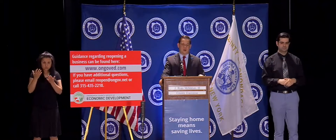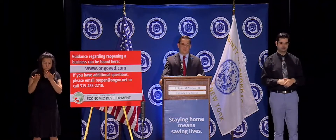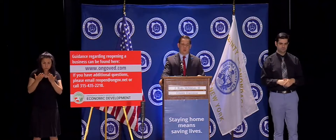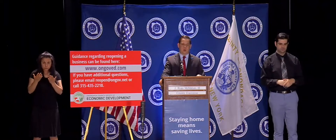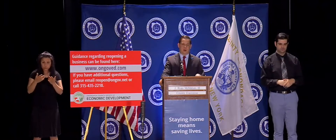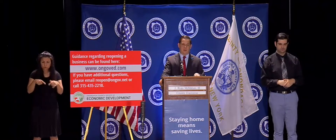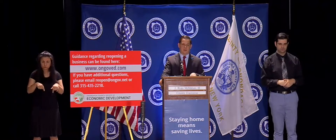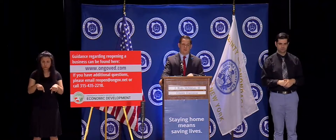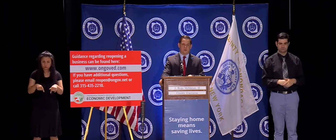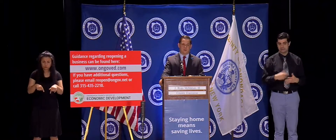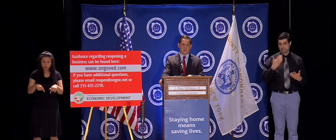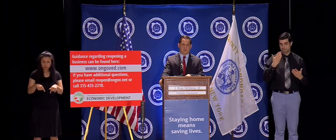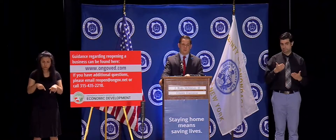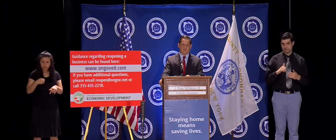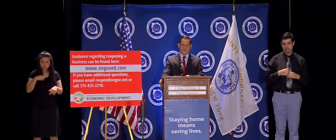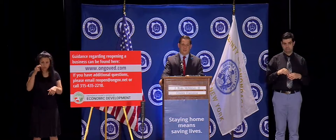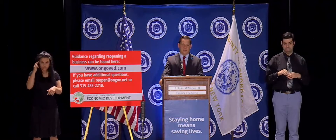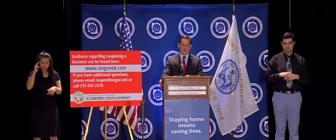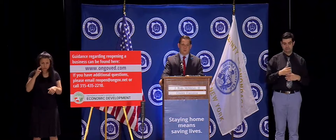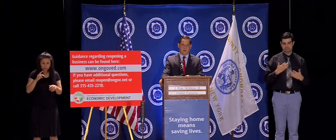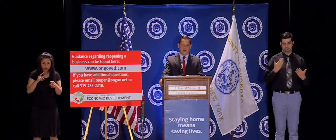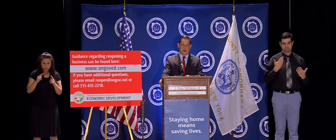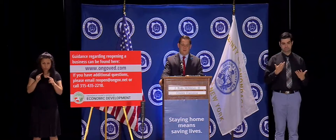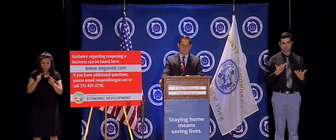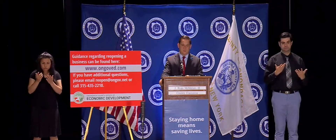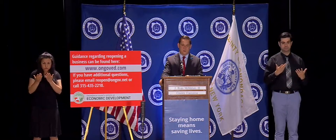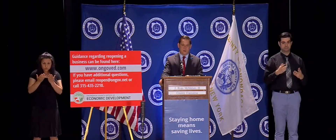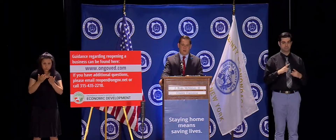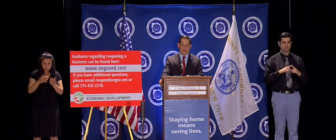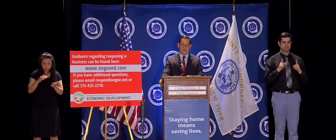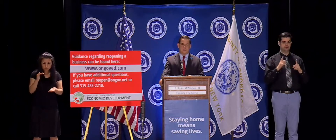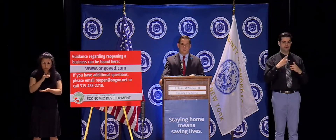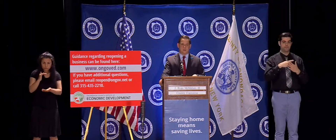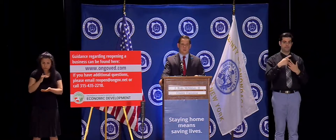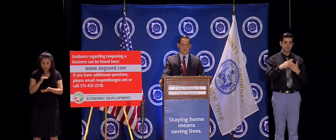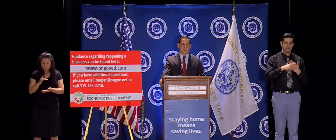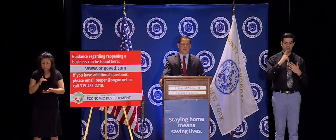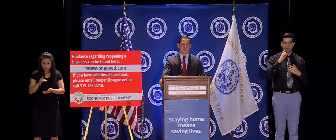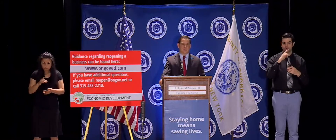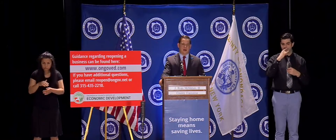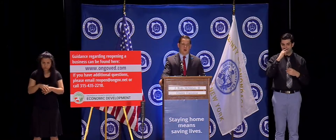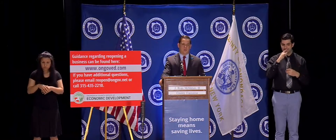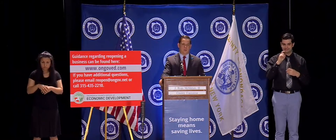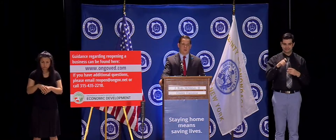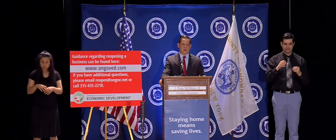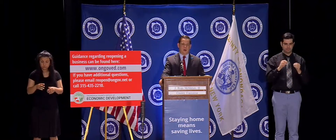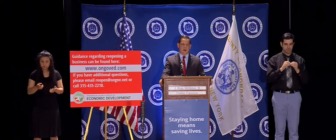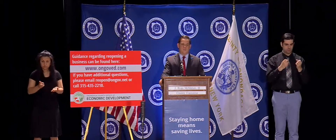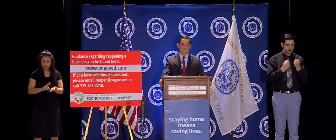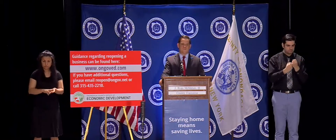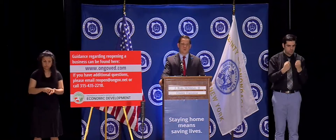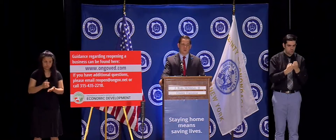there's various programming for kids who may have need some additional help,